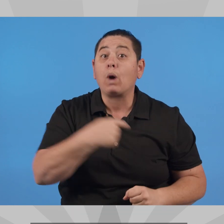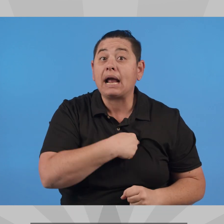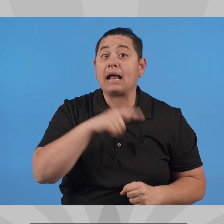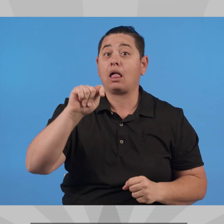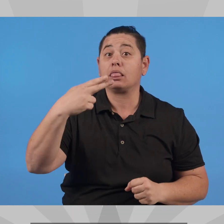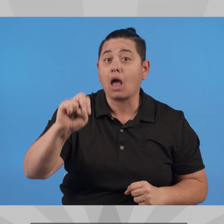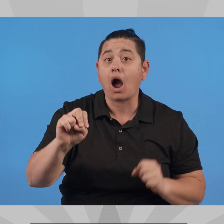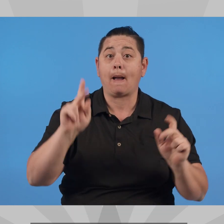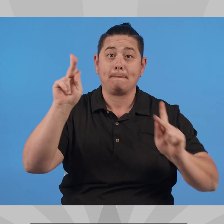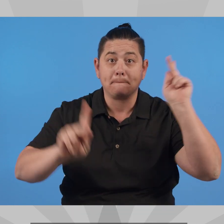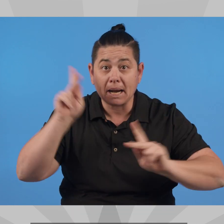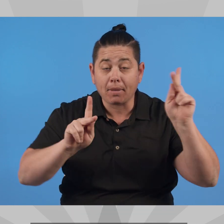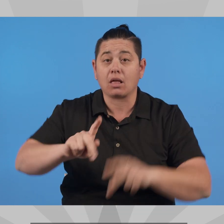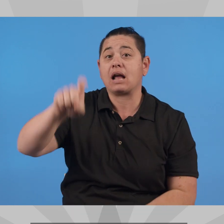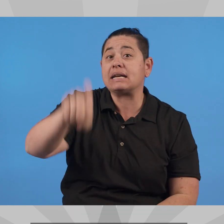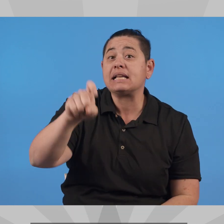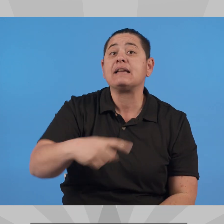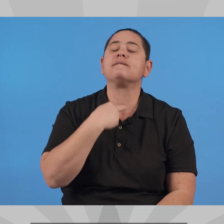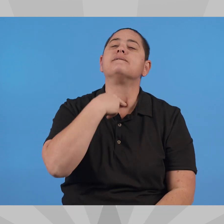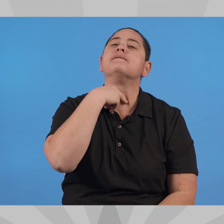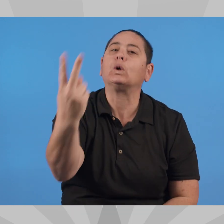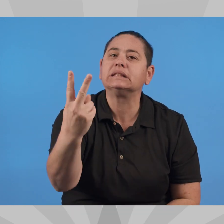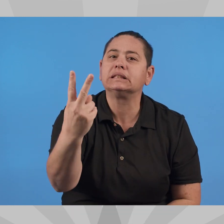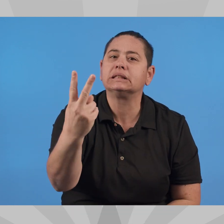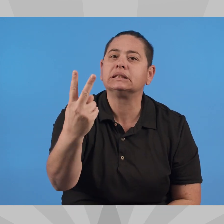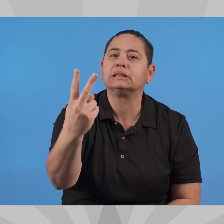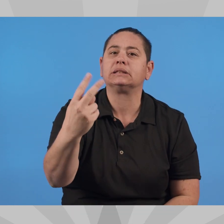the people, need a voice.